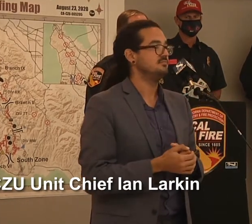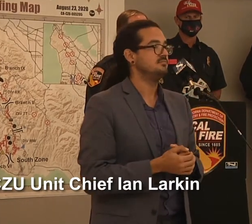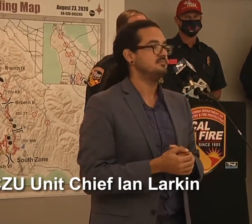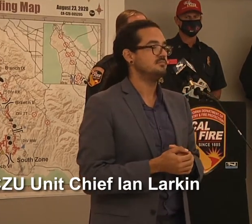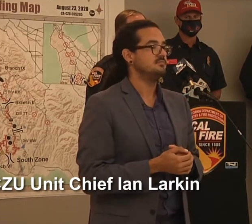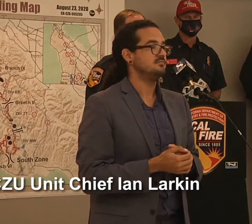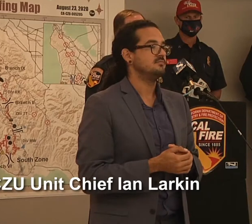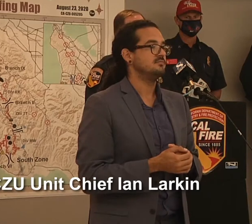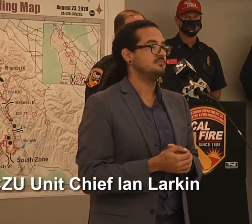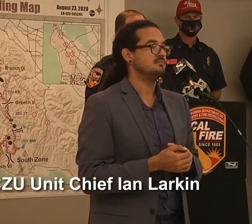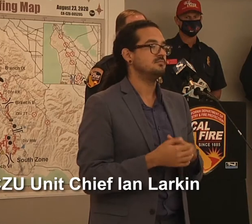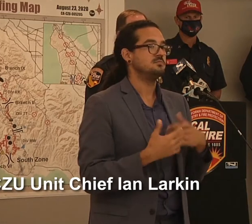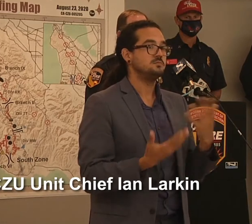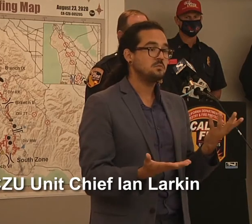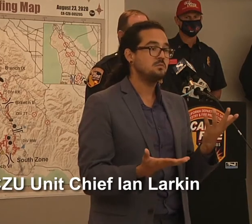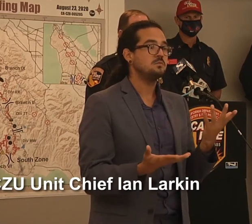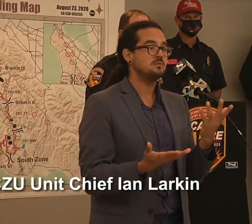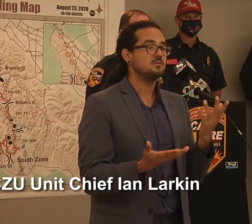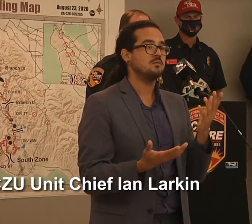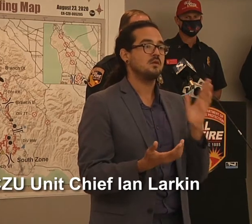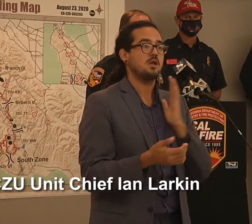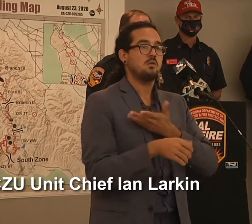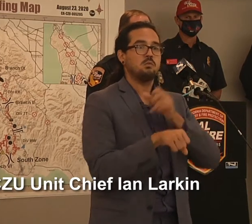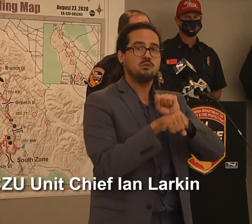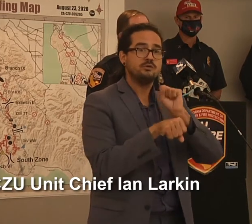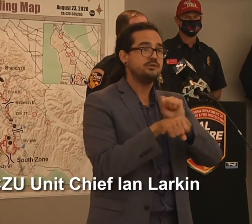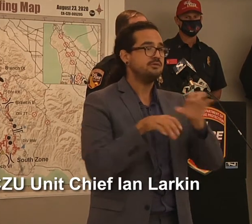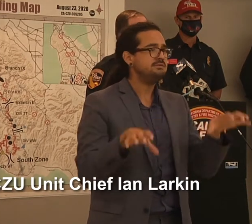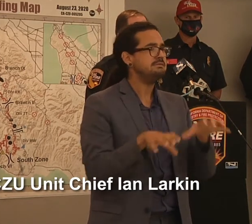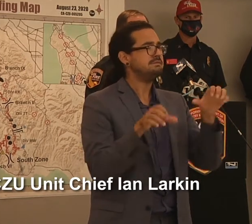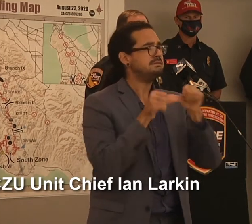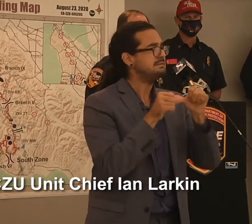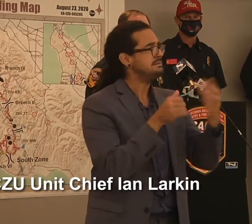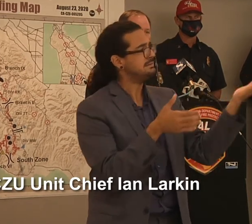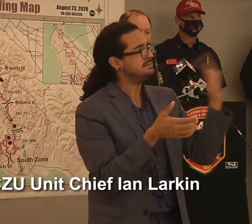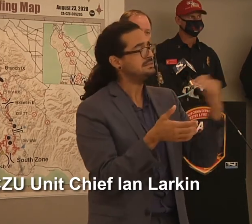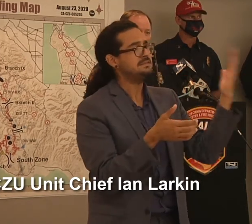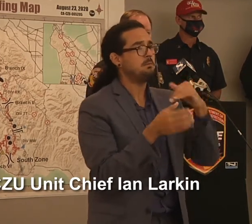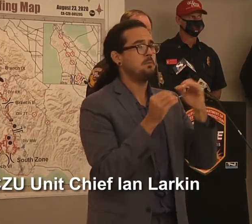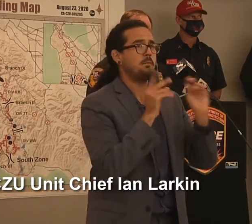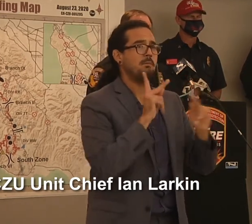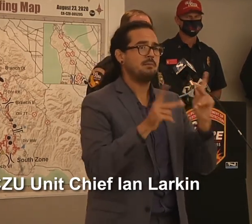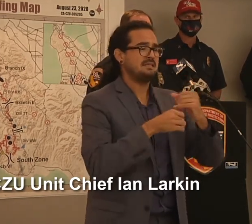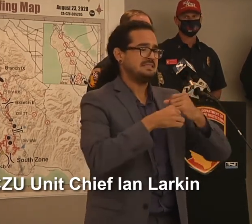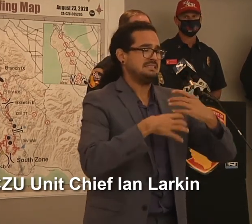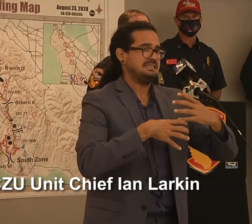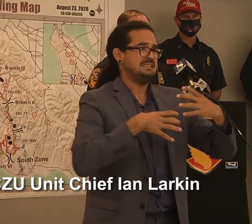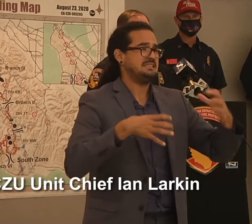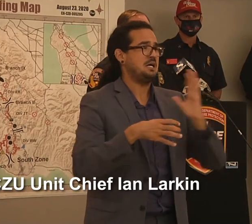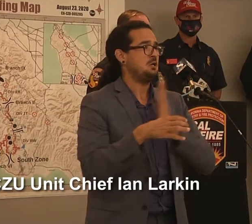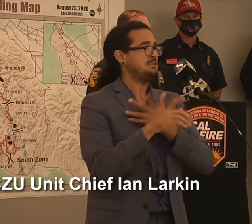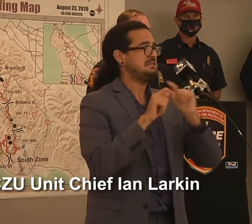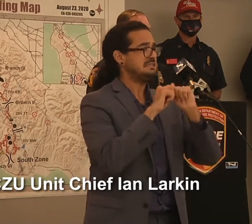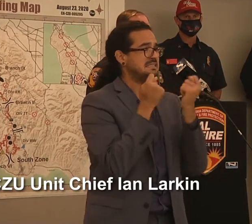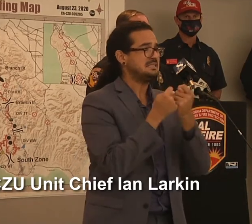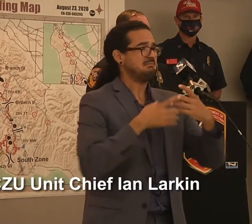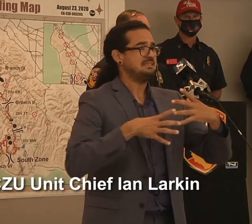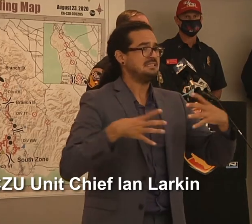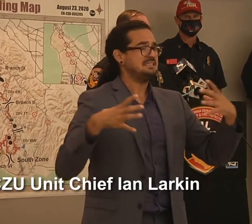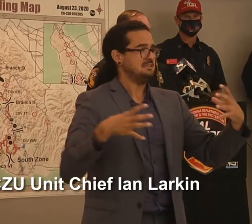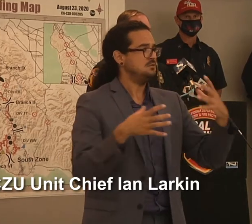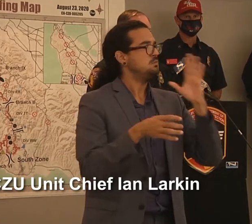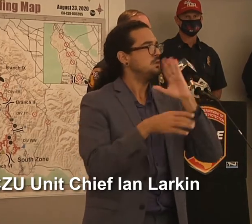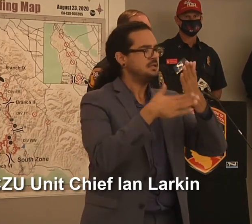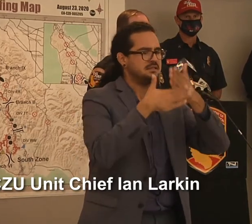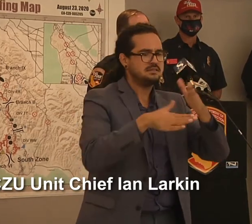at scene. And as we continue to get new resources in, the team will be doing the allocation to make sure those resources are put in there in the